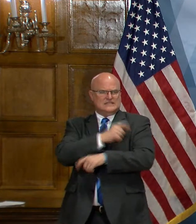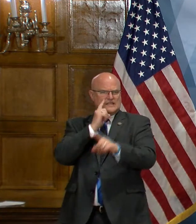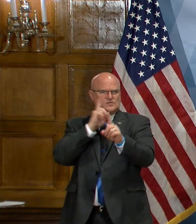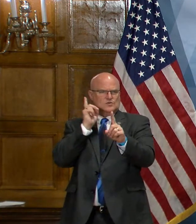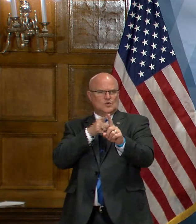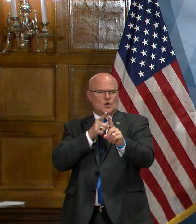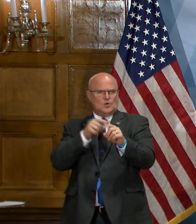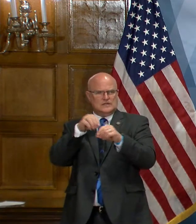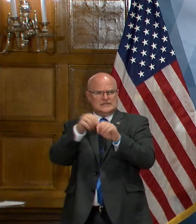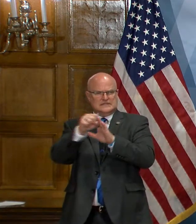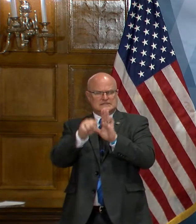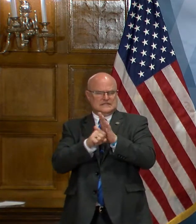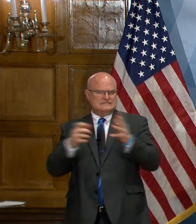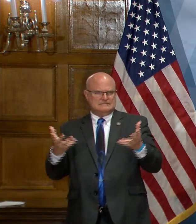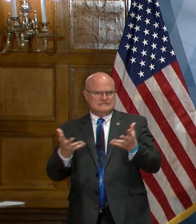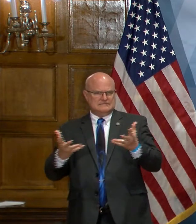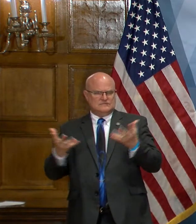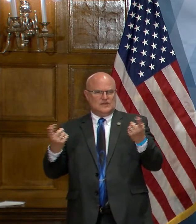goal in the state?